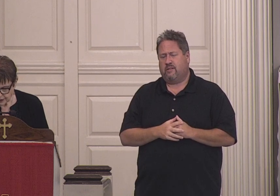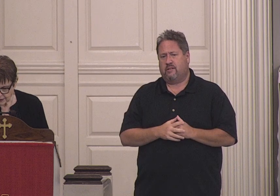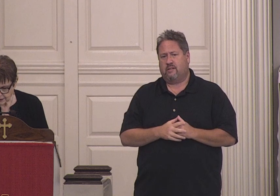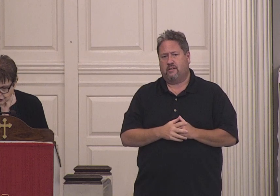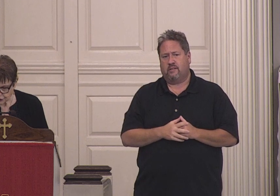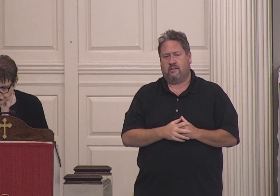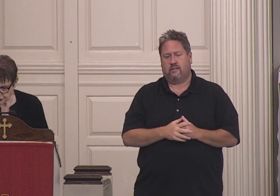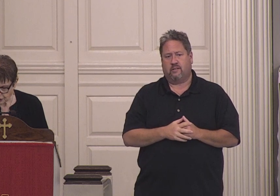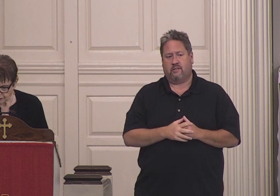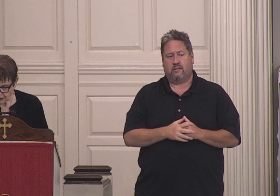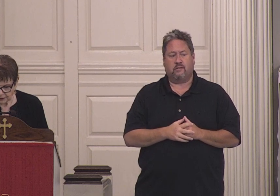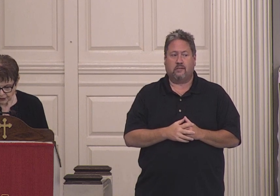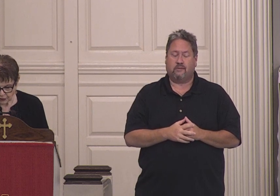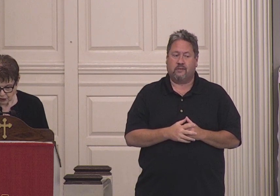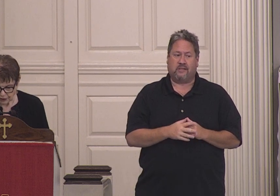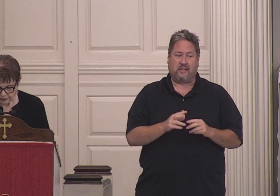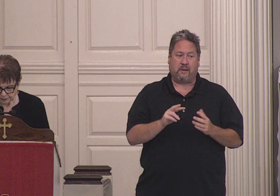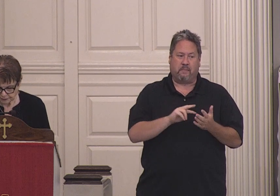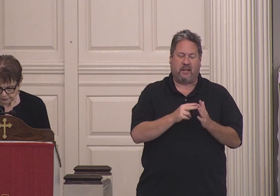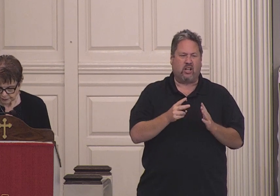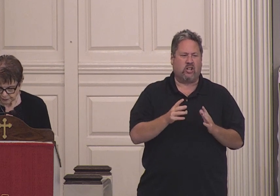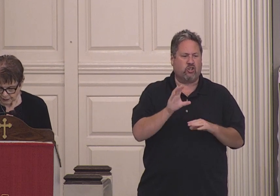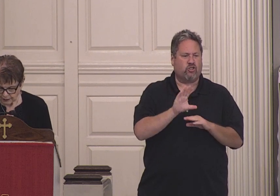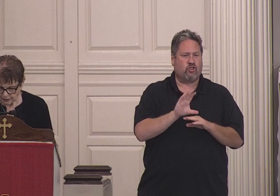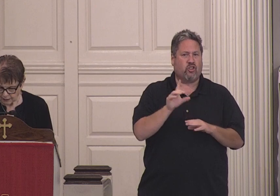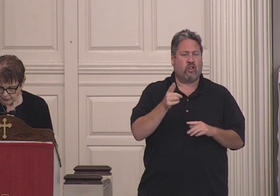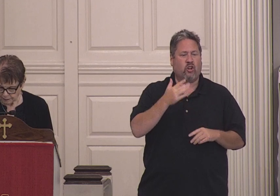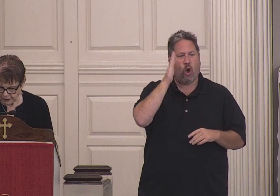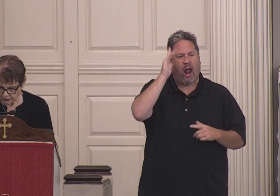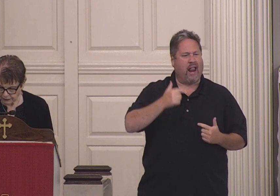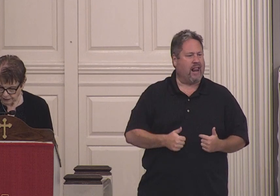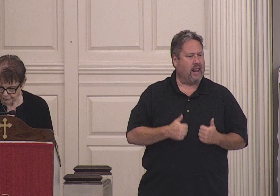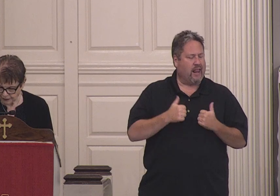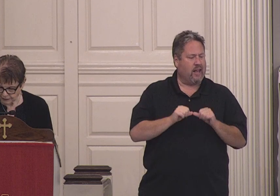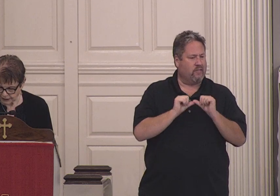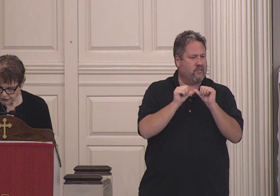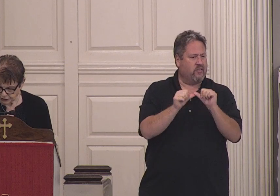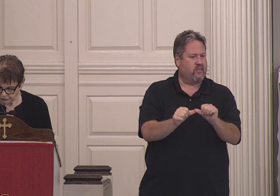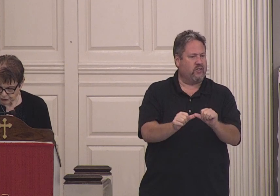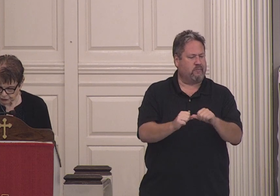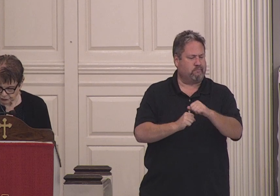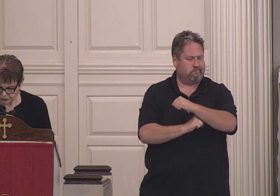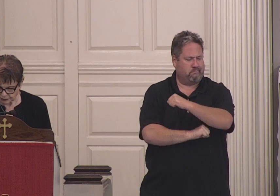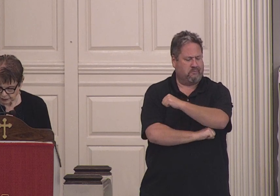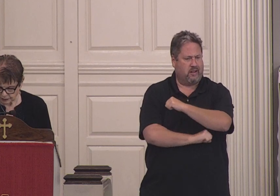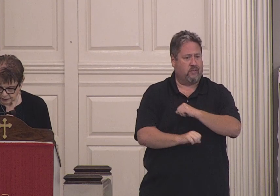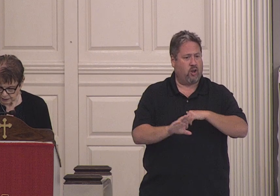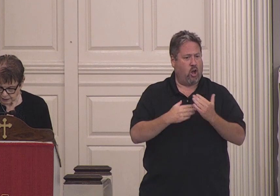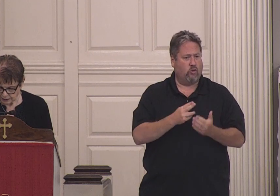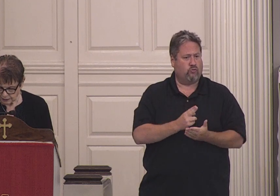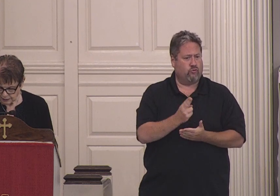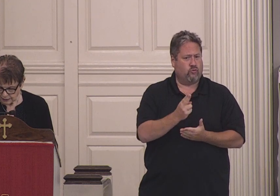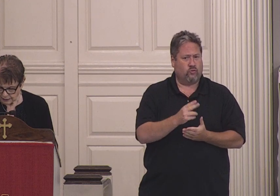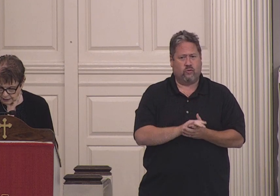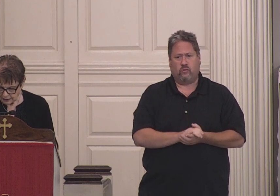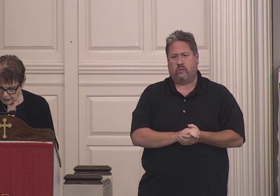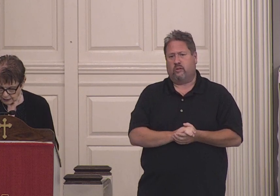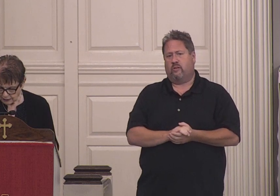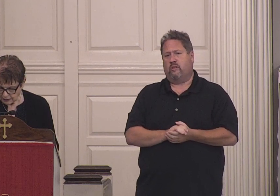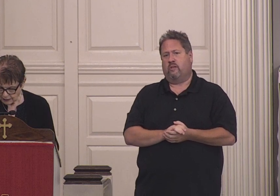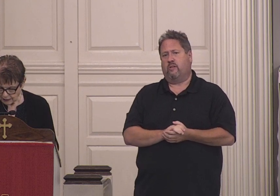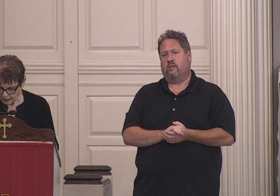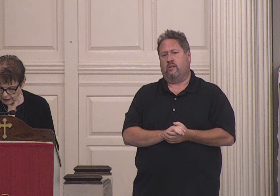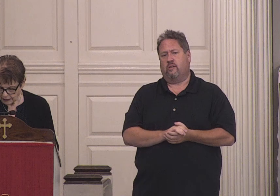which is the church of the living God, the pillar and foundation of truth.